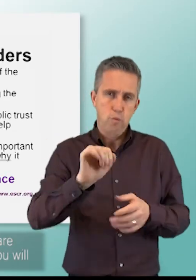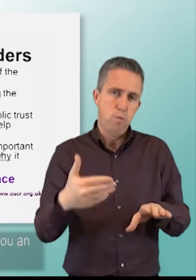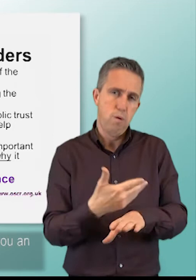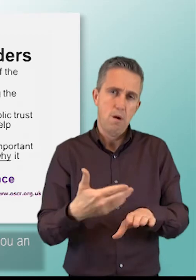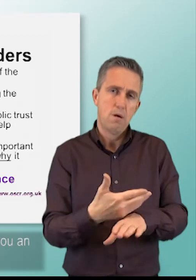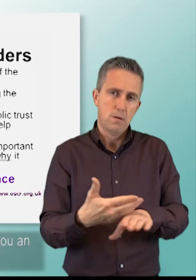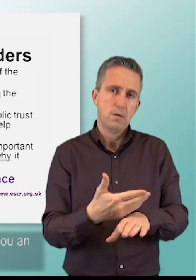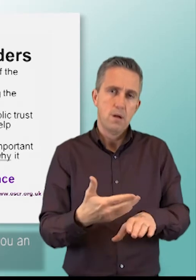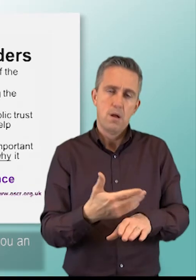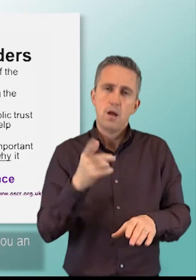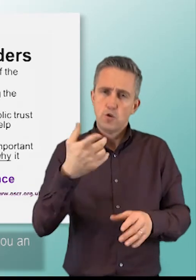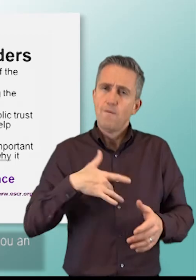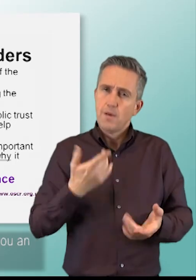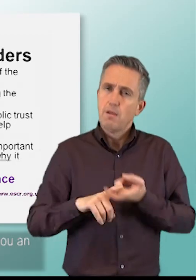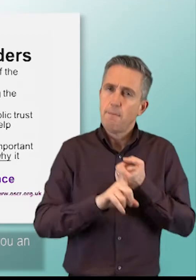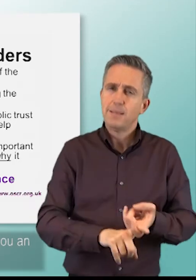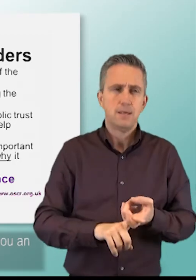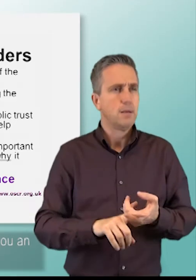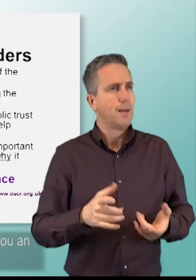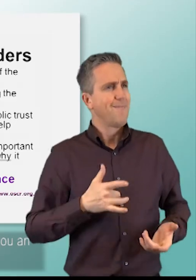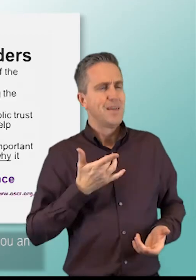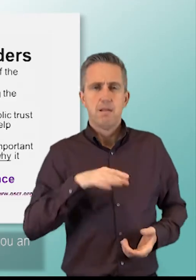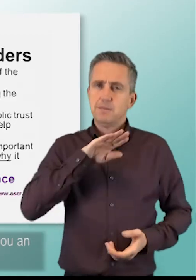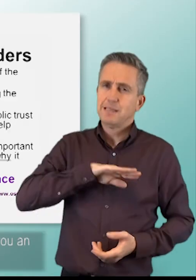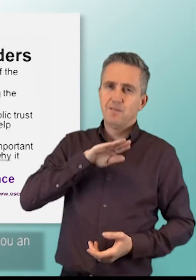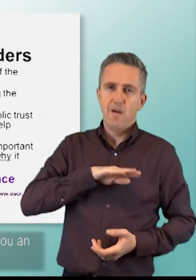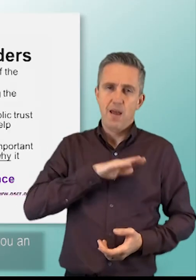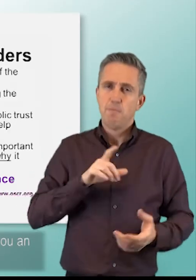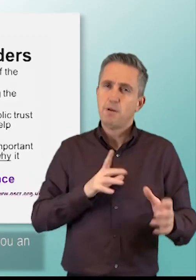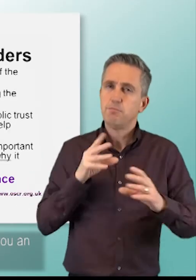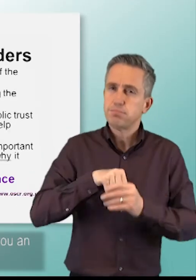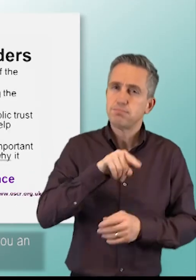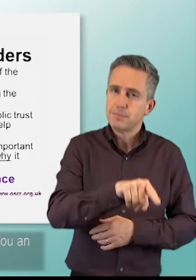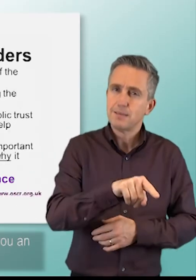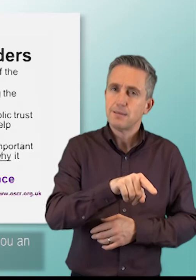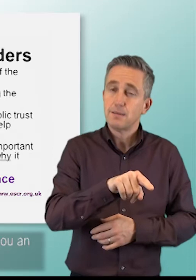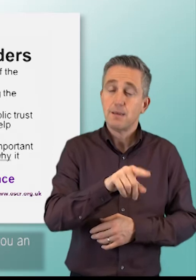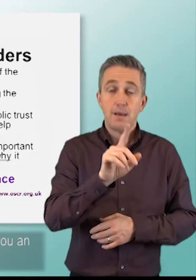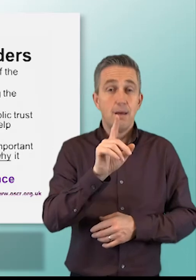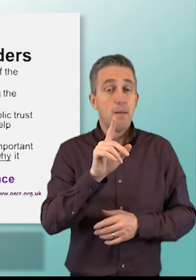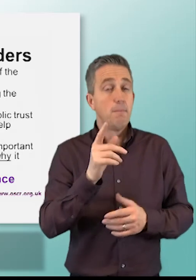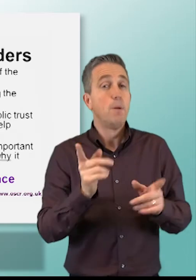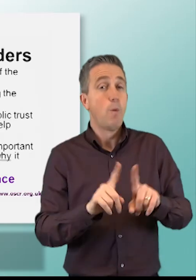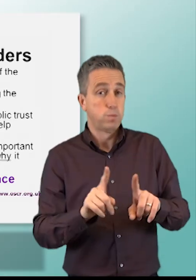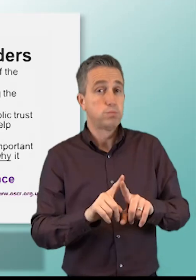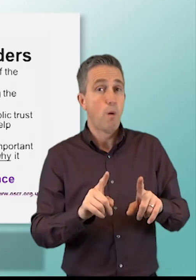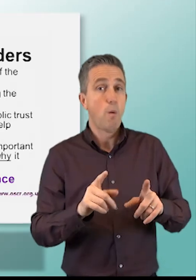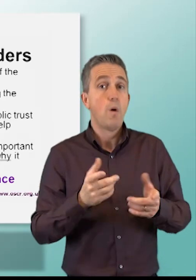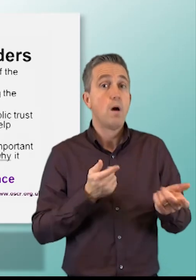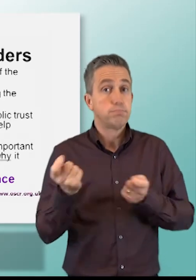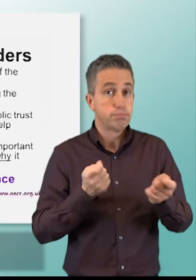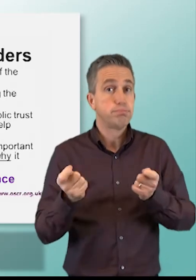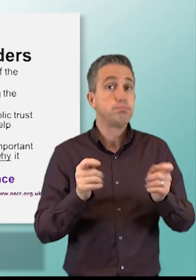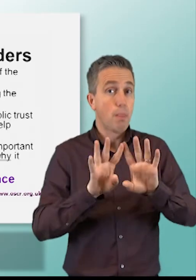cause that you will be enthusiastic and committed to, and that can give you an awful lot of satisfaction. But as we said earlier, there will be difficult